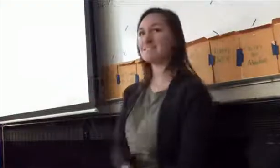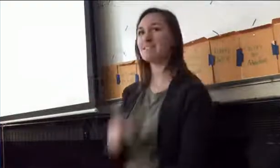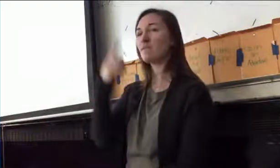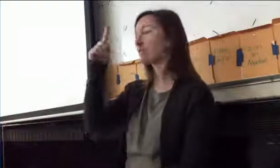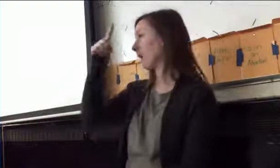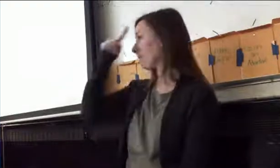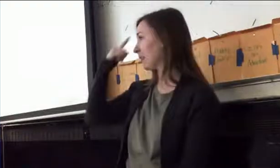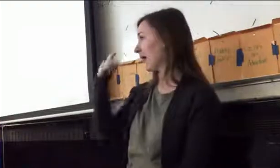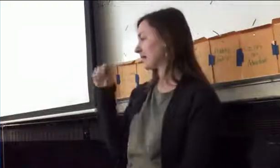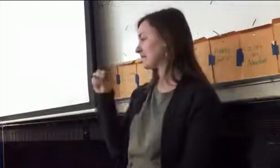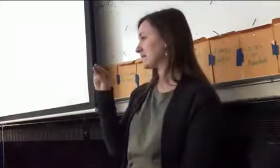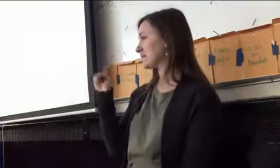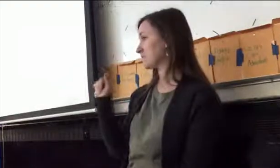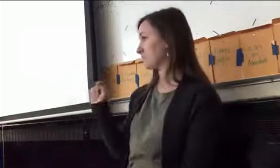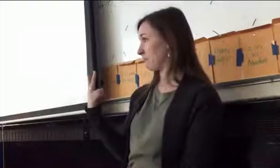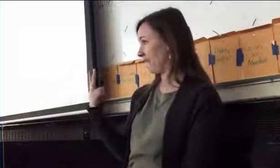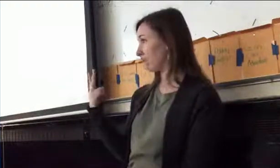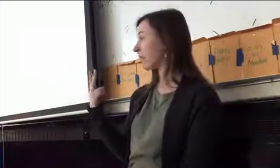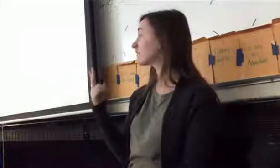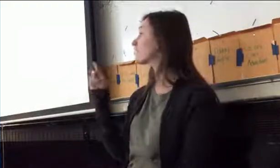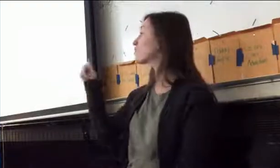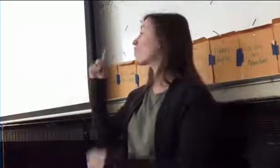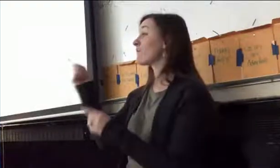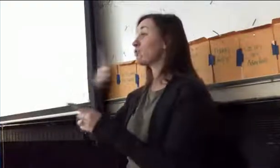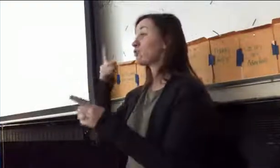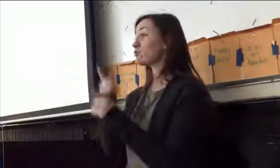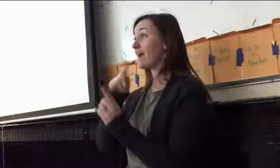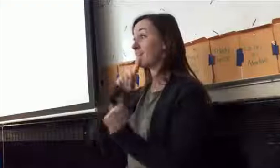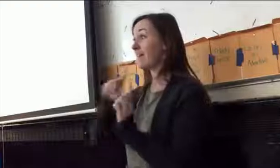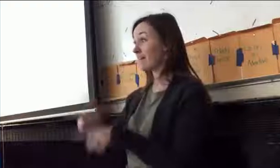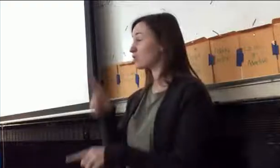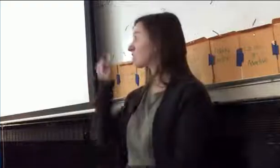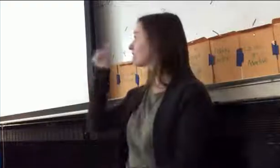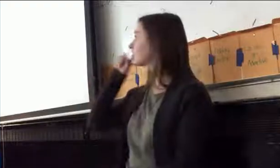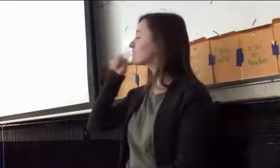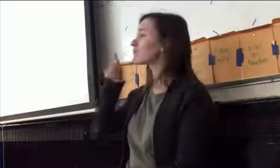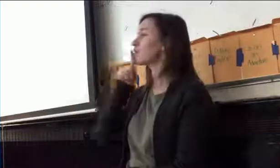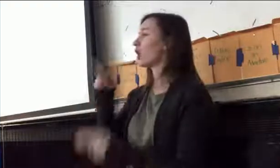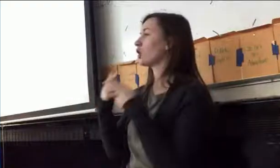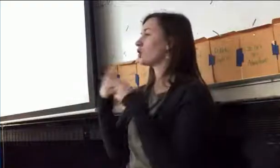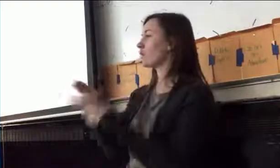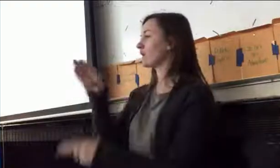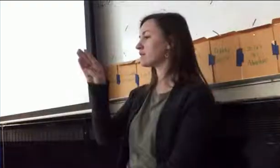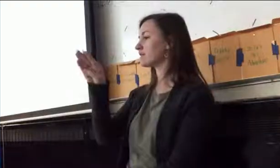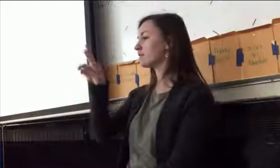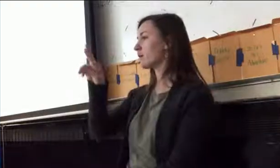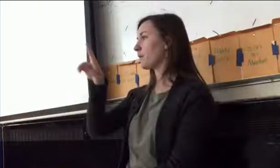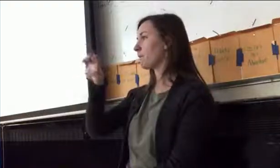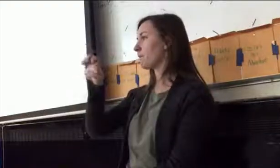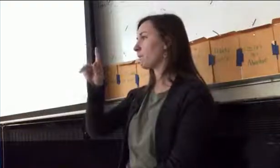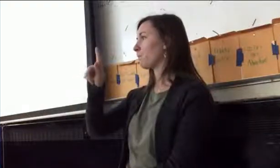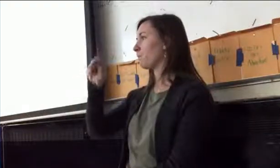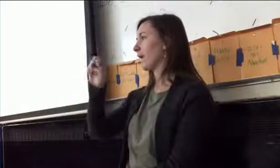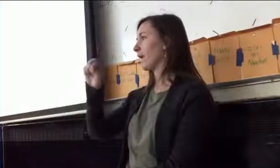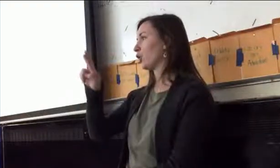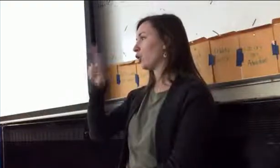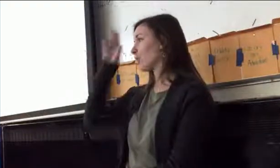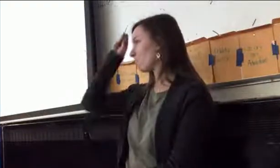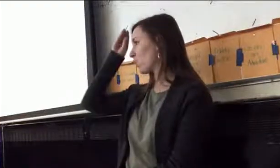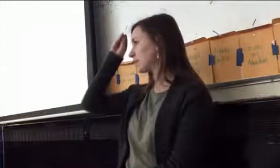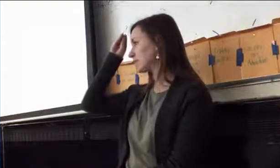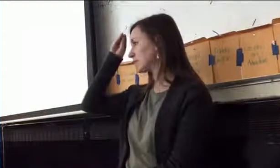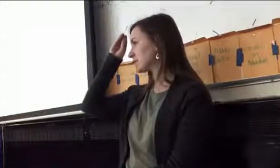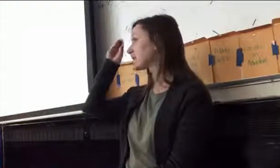Blacksmiths. Okay. So, the correct answer is these are what are known as breaker boys. Now, let me explain what that means.